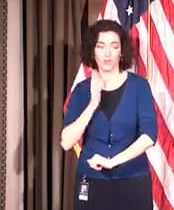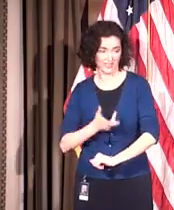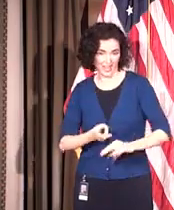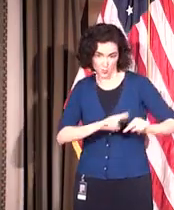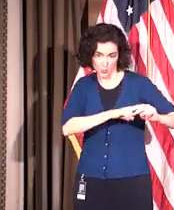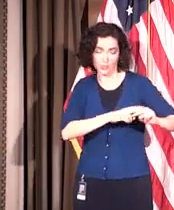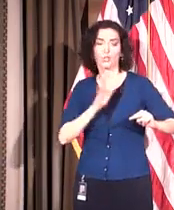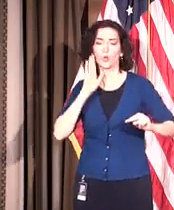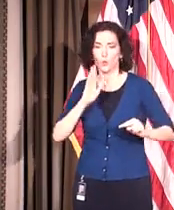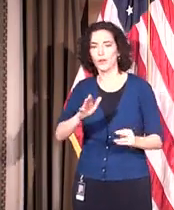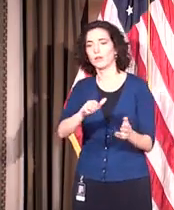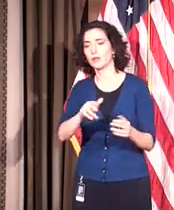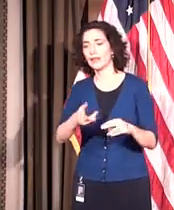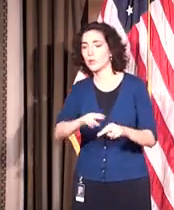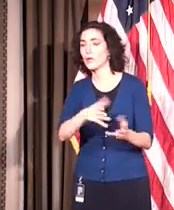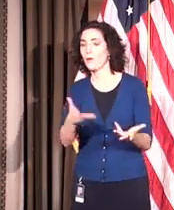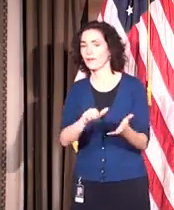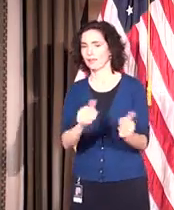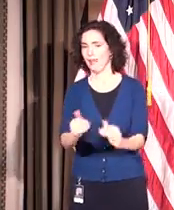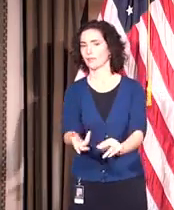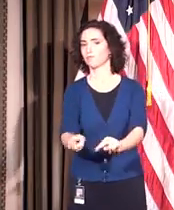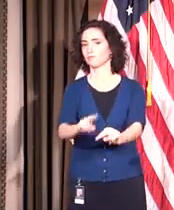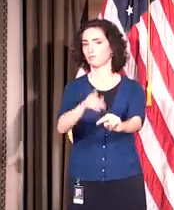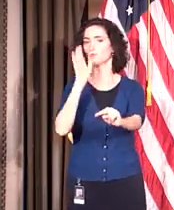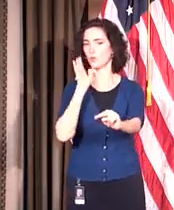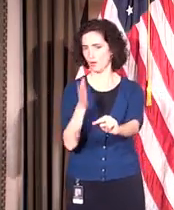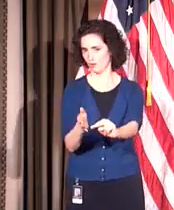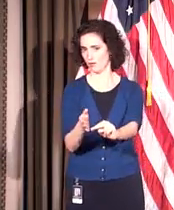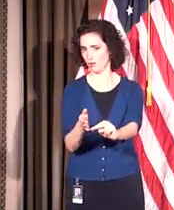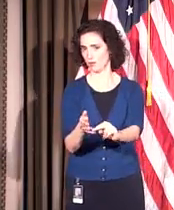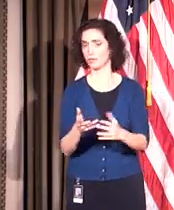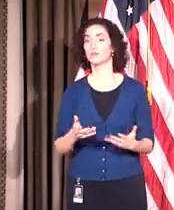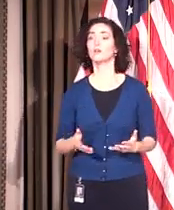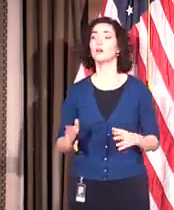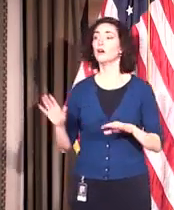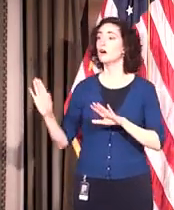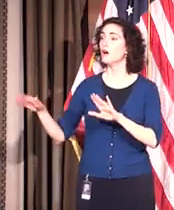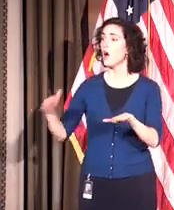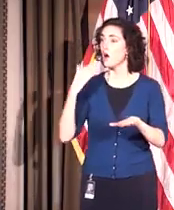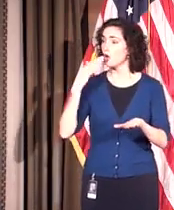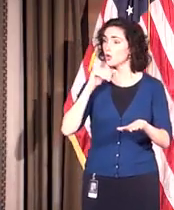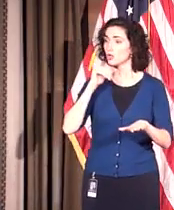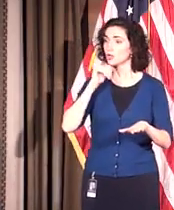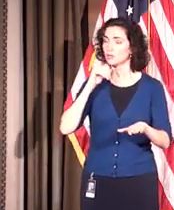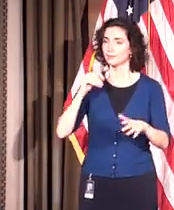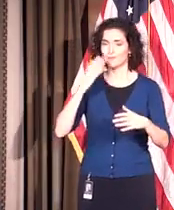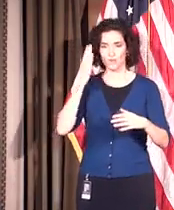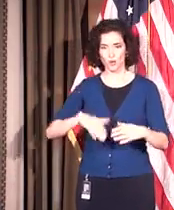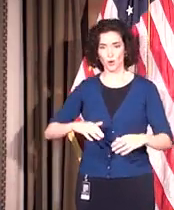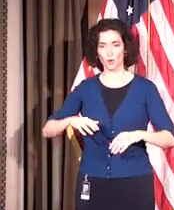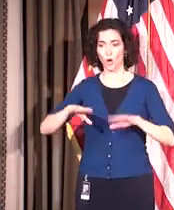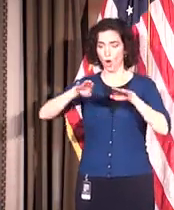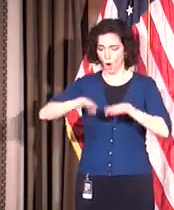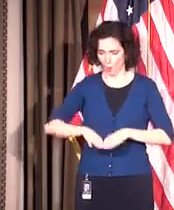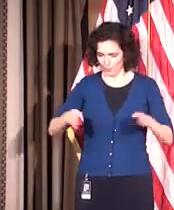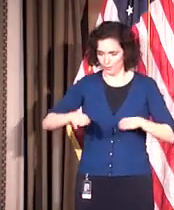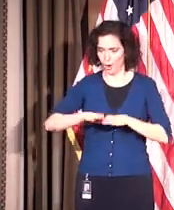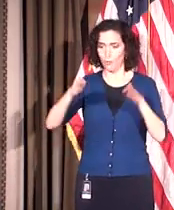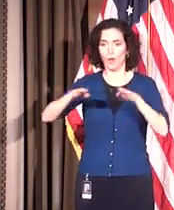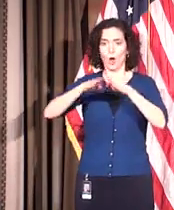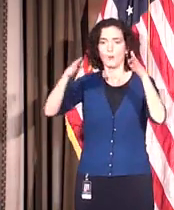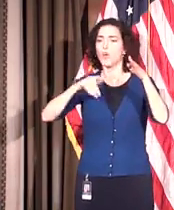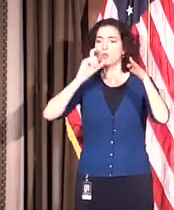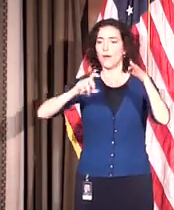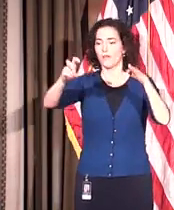We do not have to go backwards in terms of reimposing restrictions that we've already moved through. So we